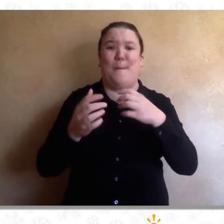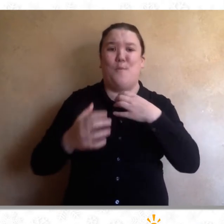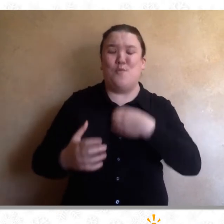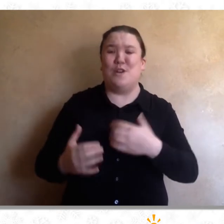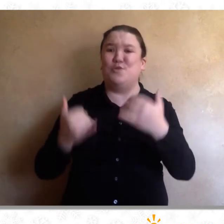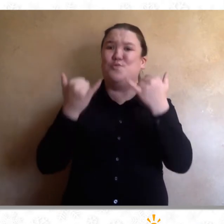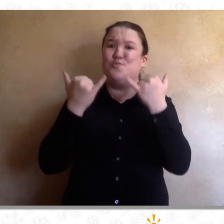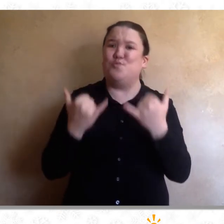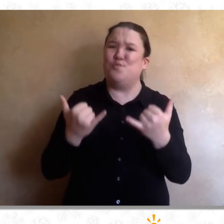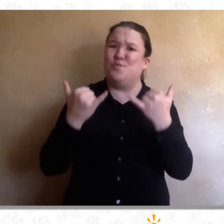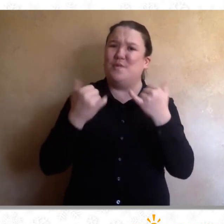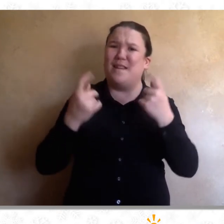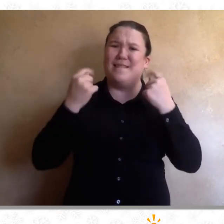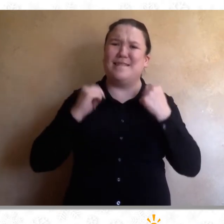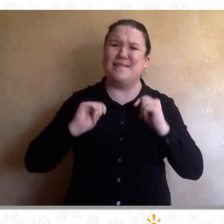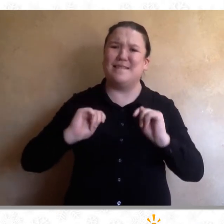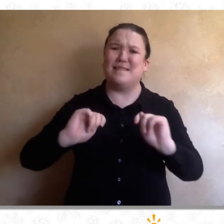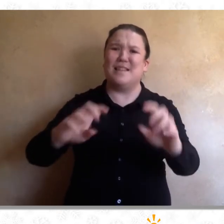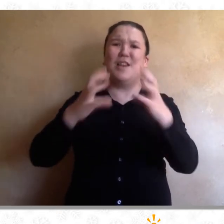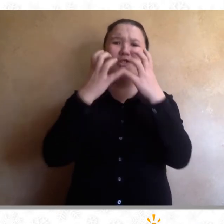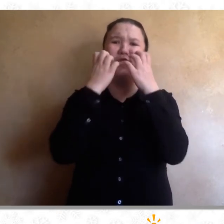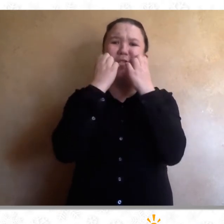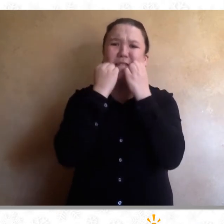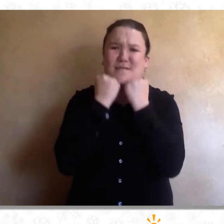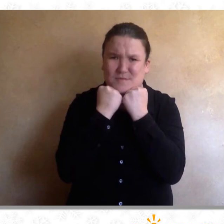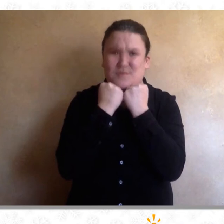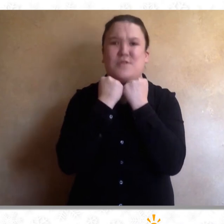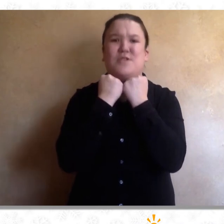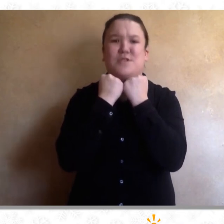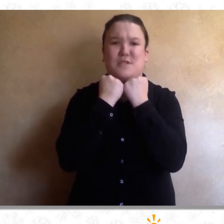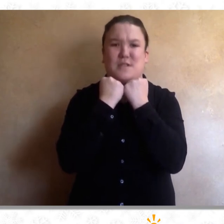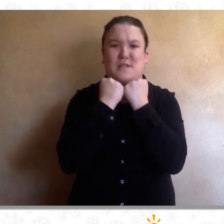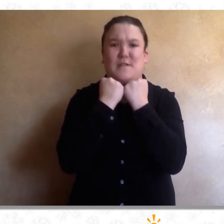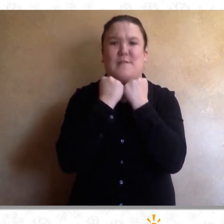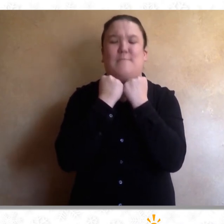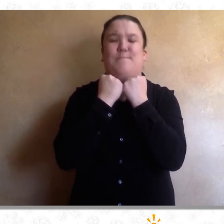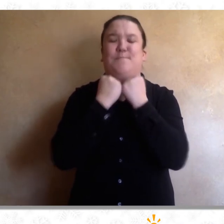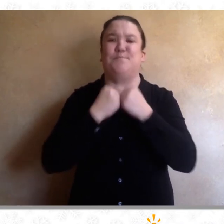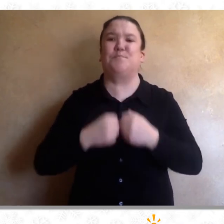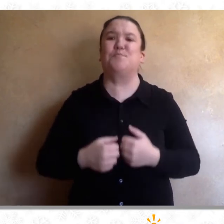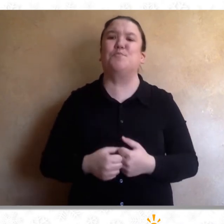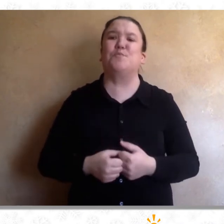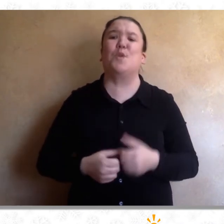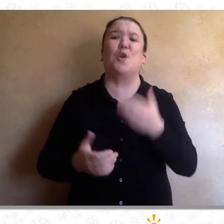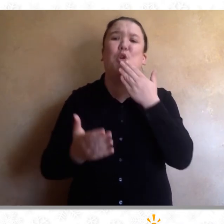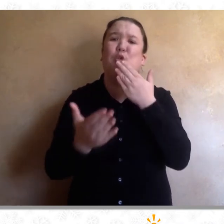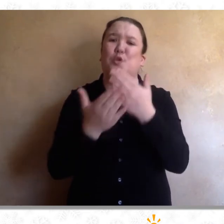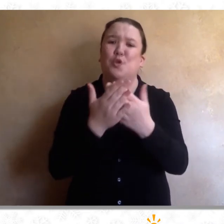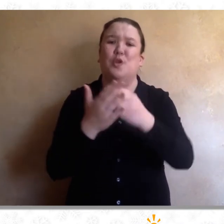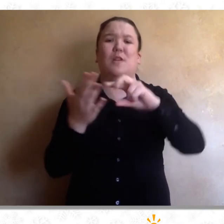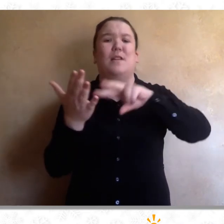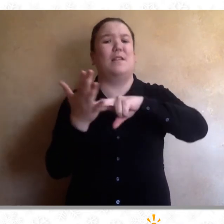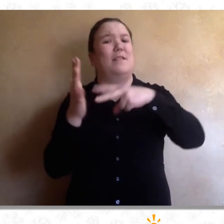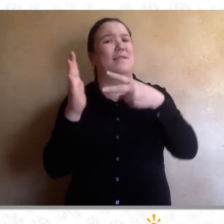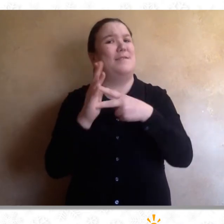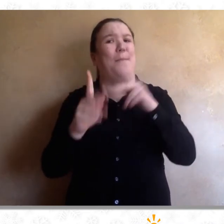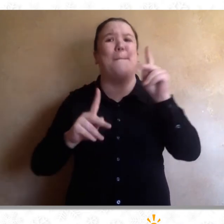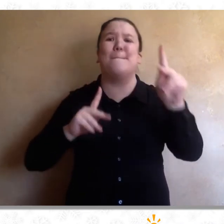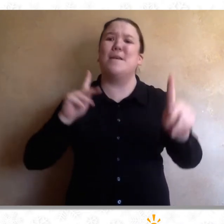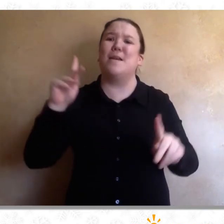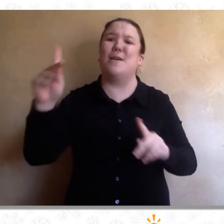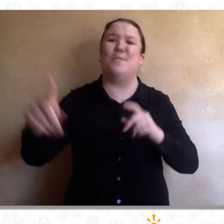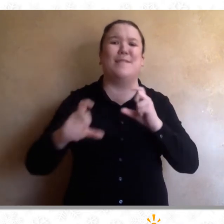to all, is still our cry today. But